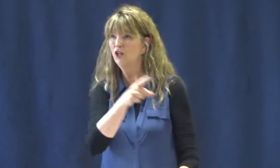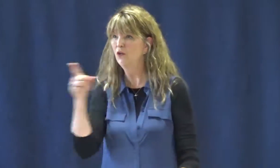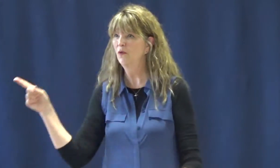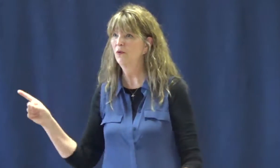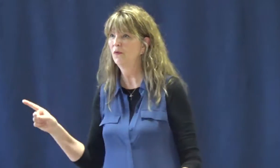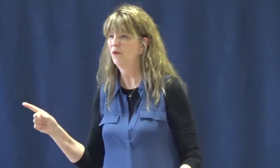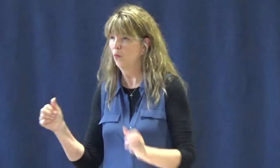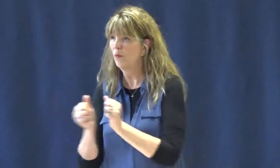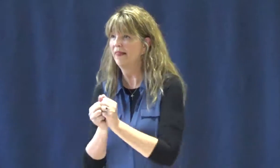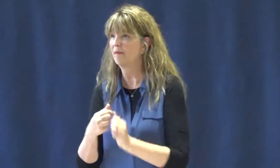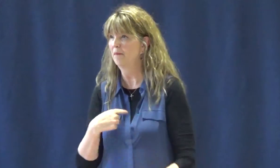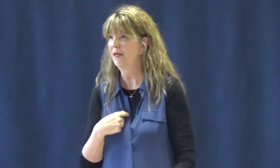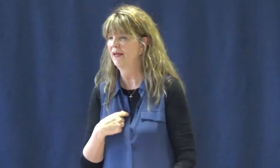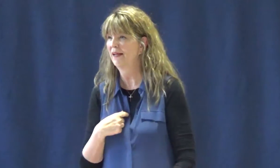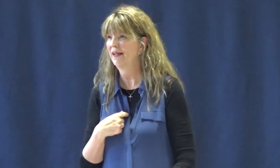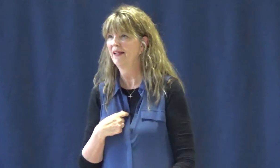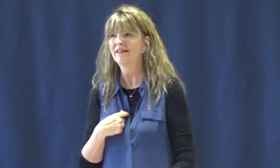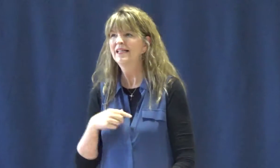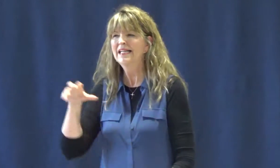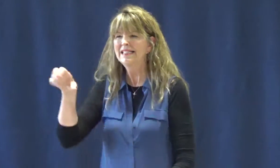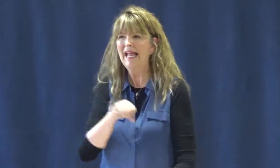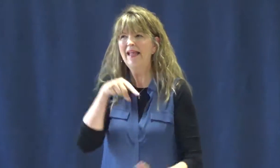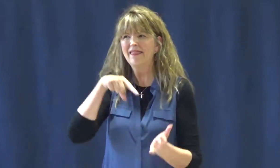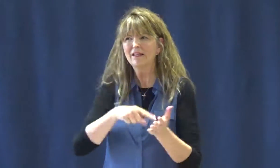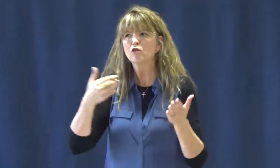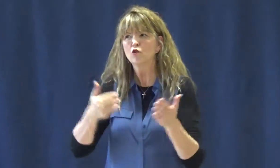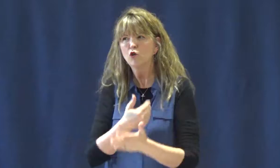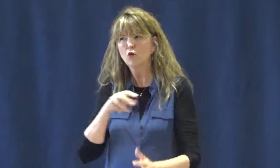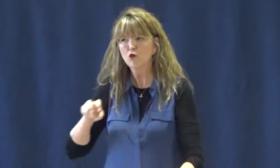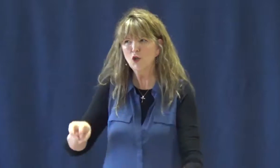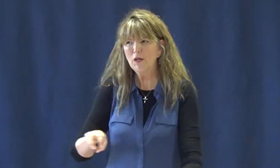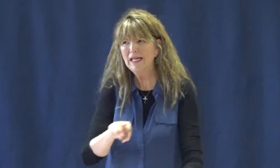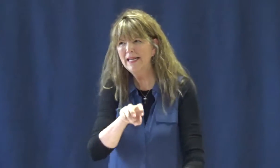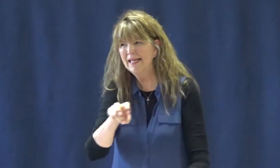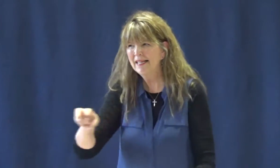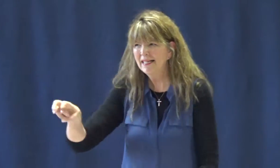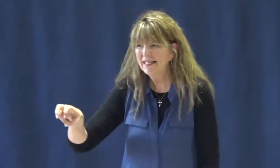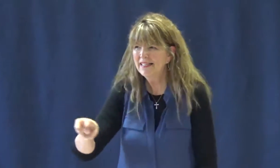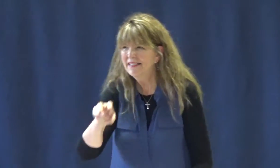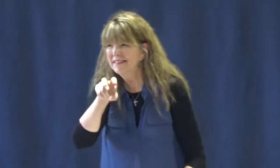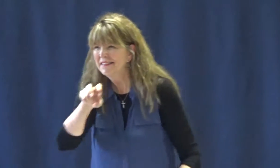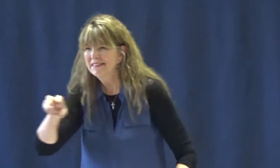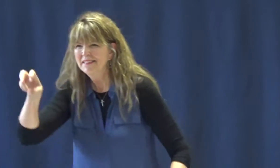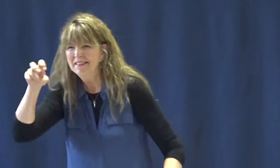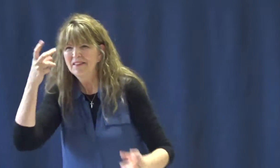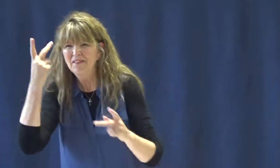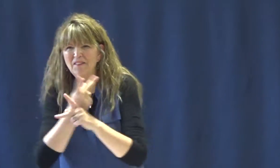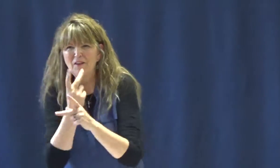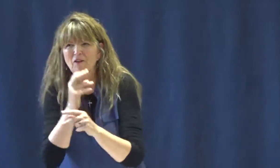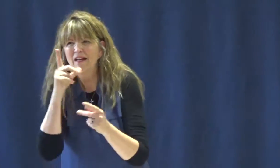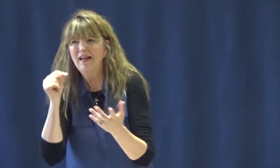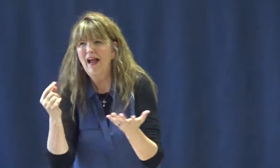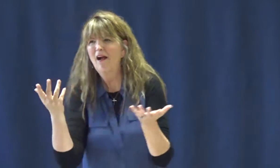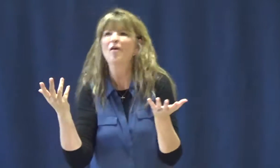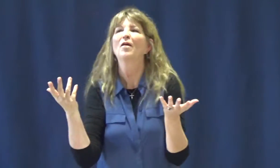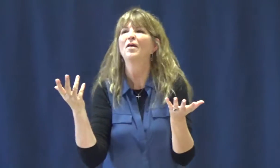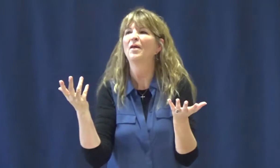Yes? Can you do that with me? Take this new journey where we figure